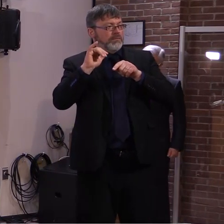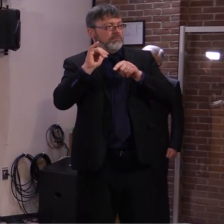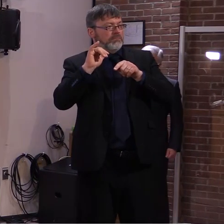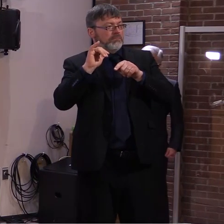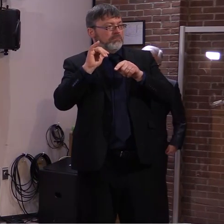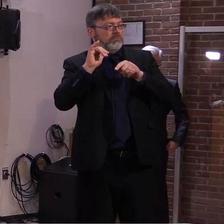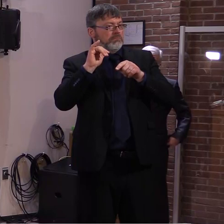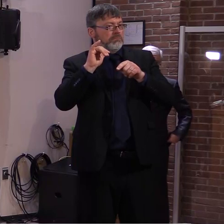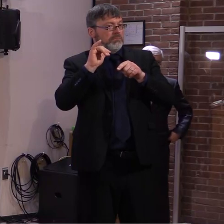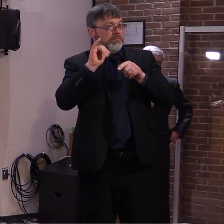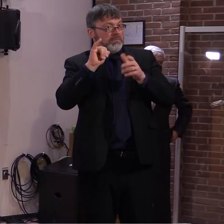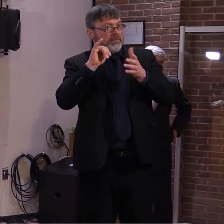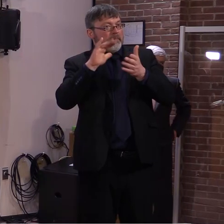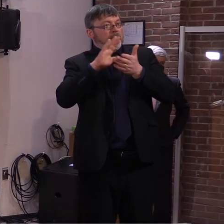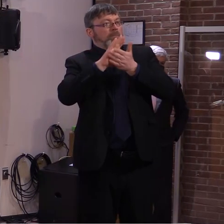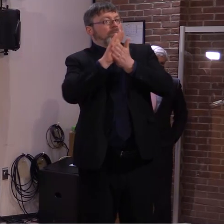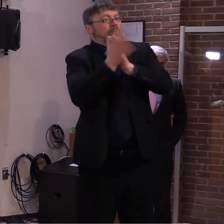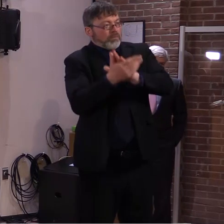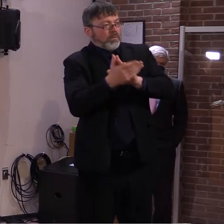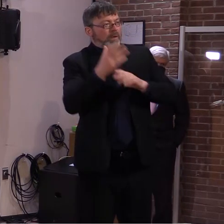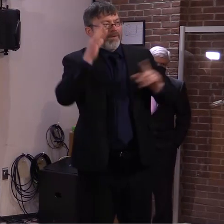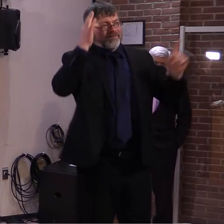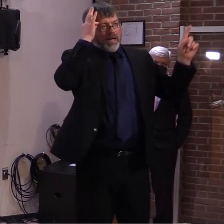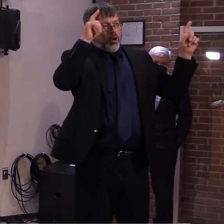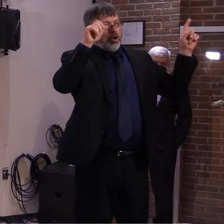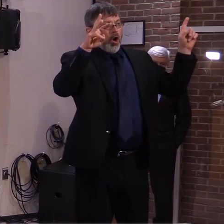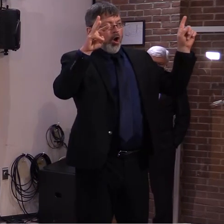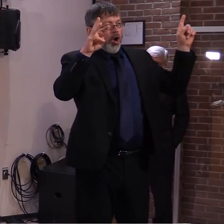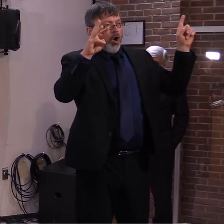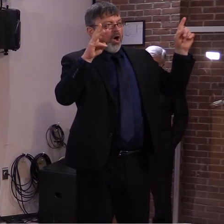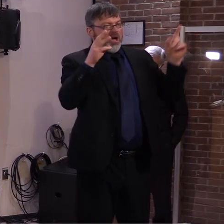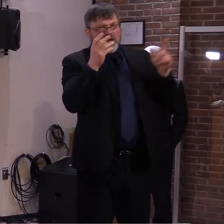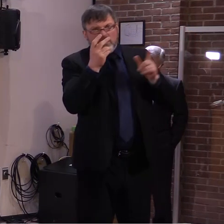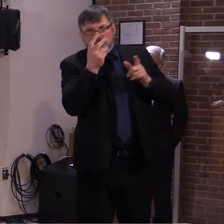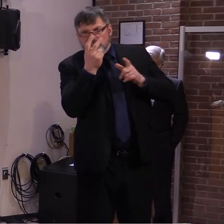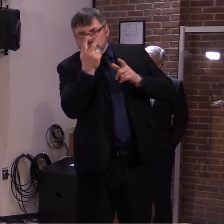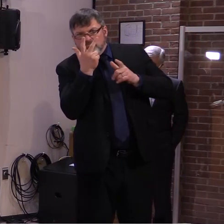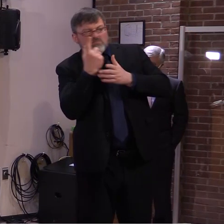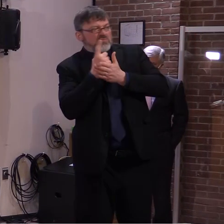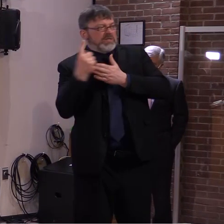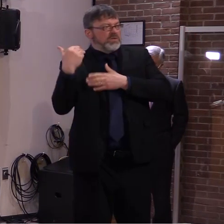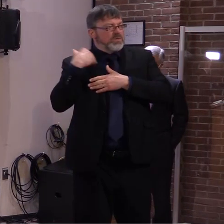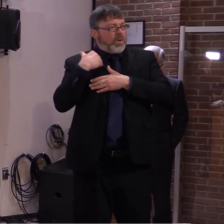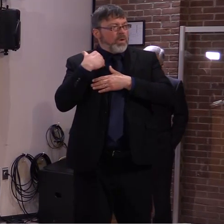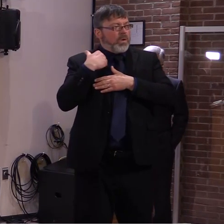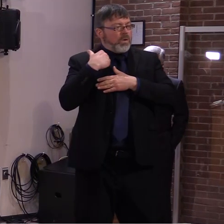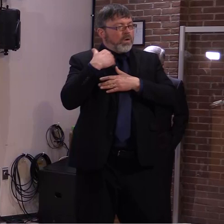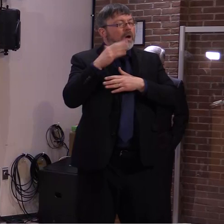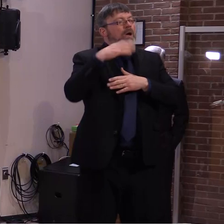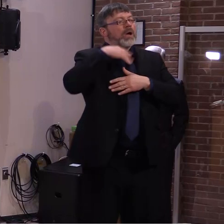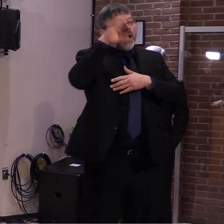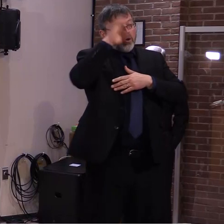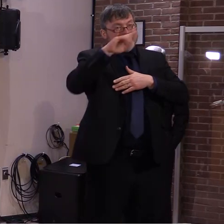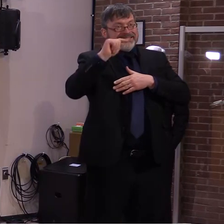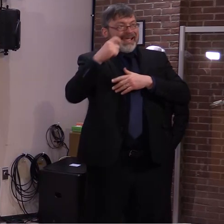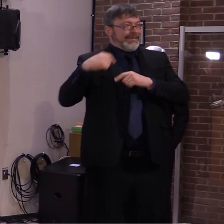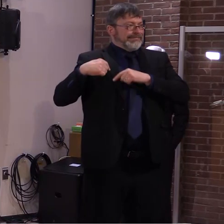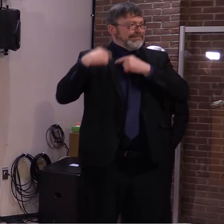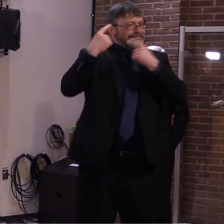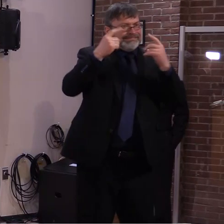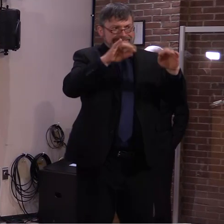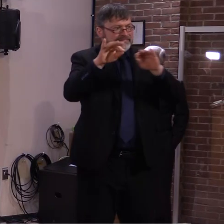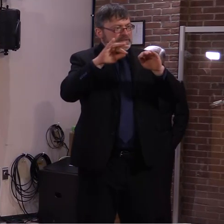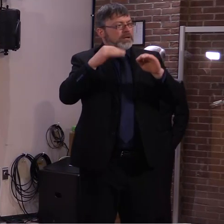tax season had opened. And he is working with legislators in an attempt to get our two codes linked so that